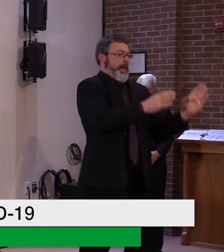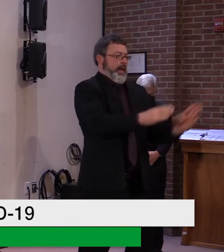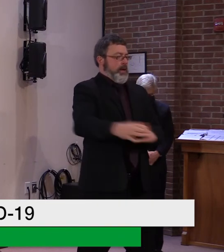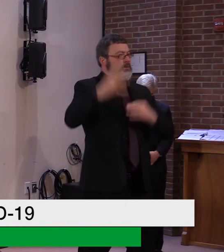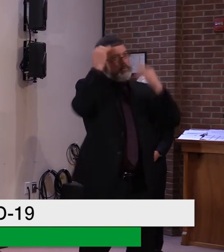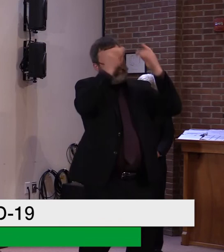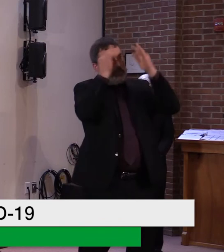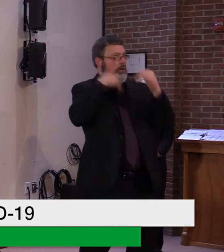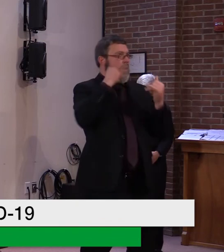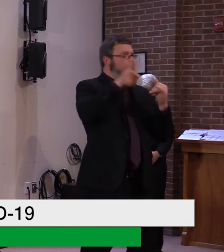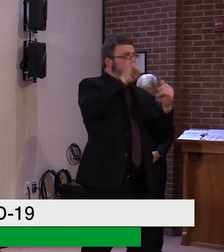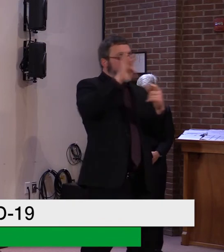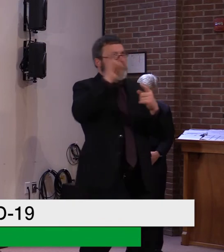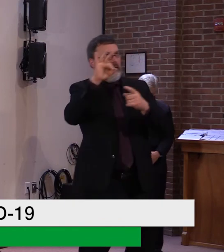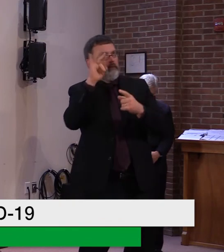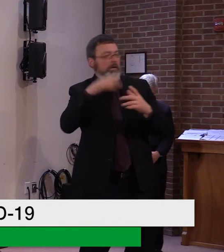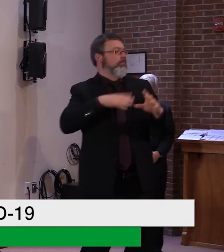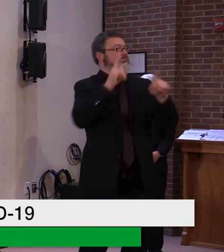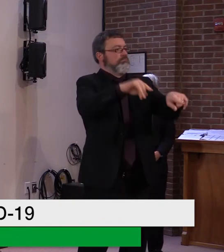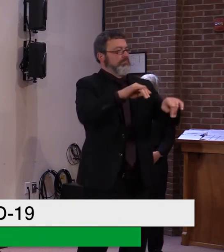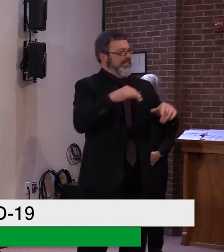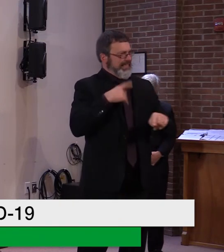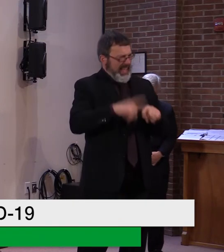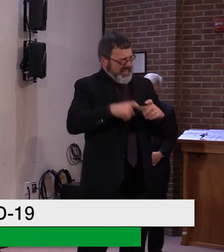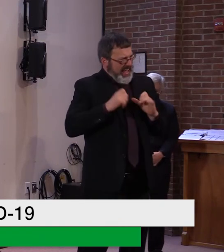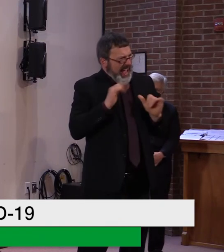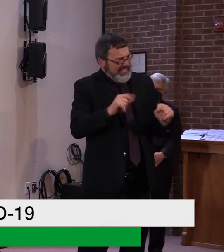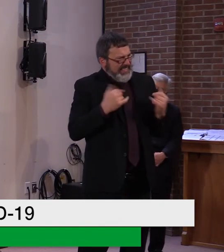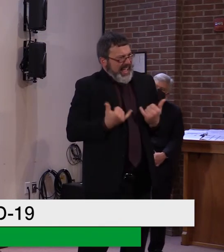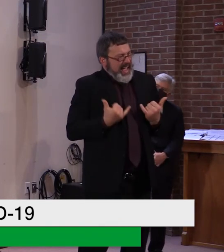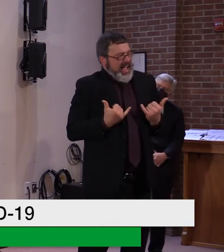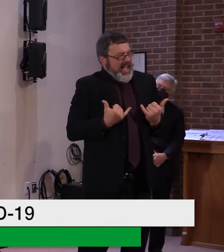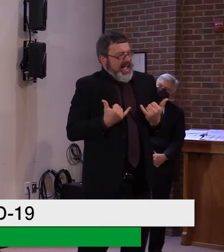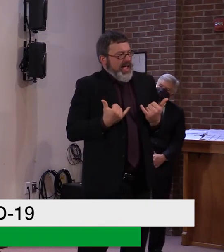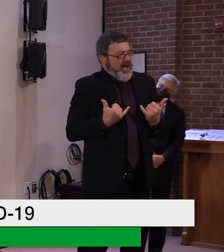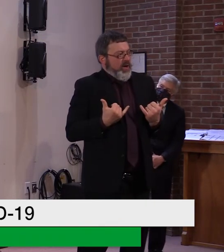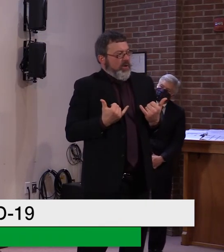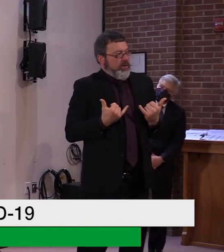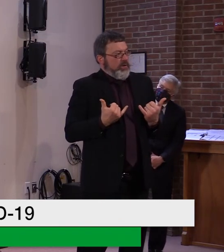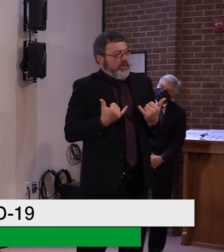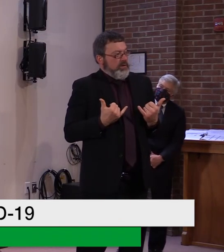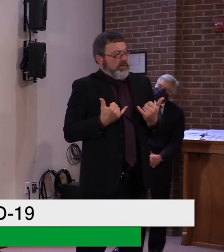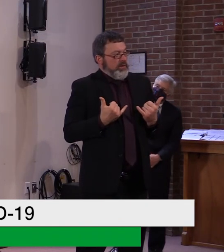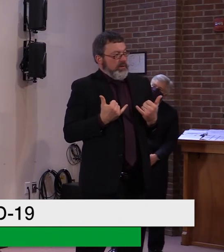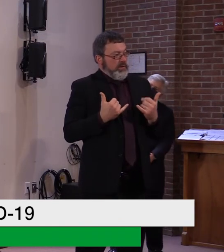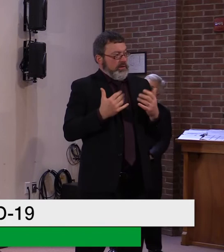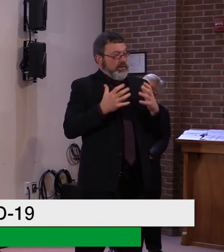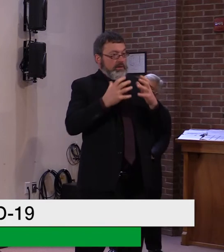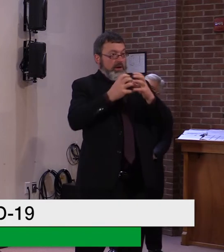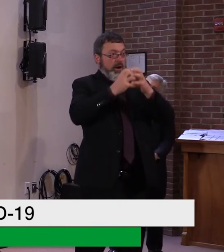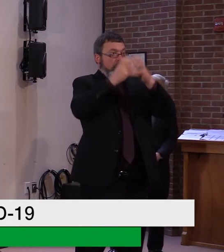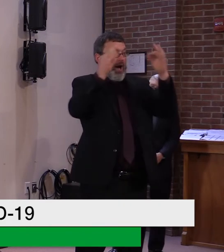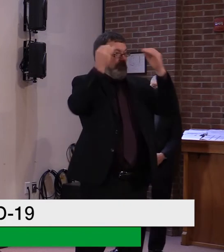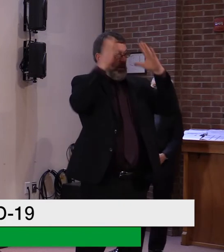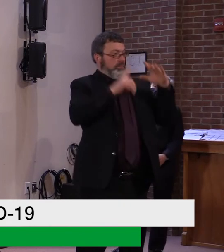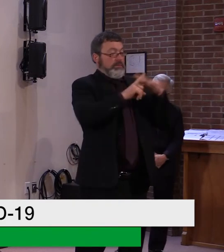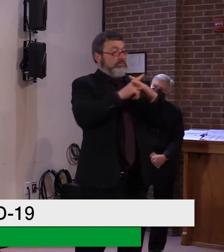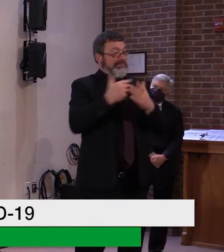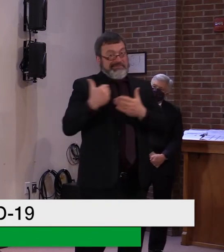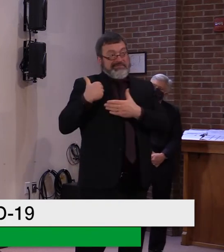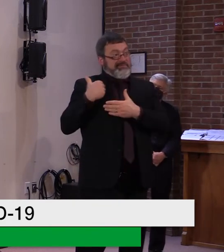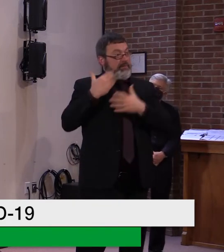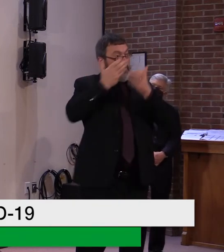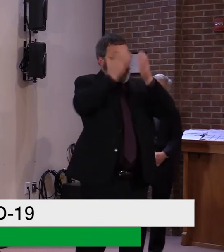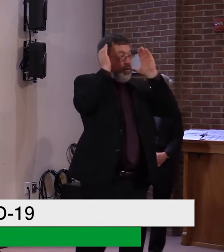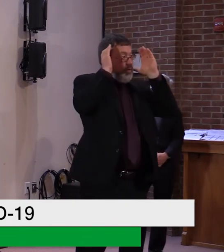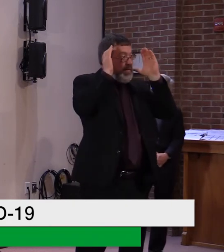parties or or at the social clubs or at bars or whatever it was we at barbecues but it was all based